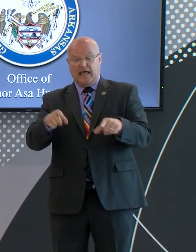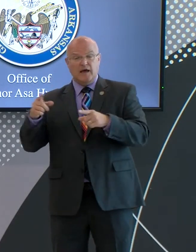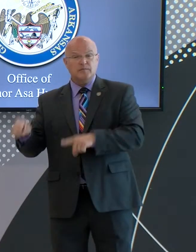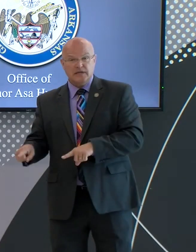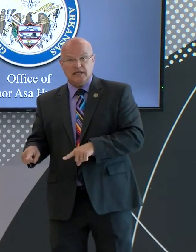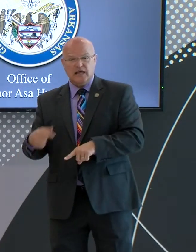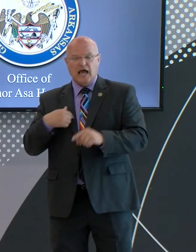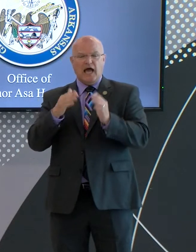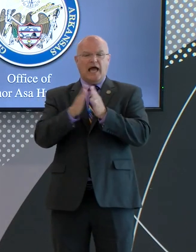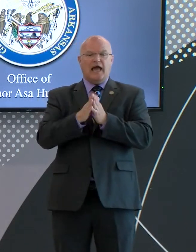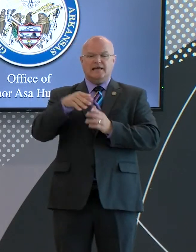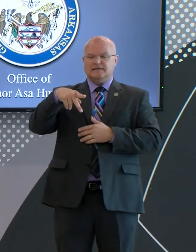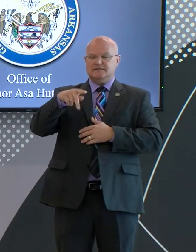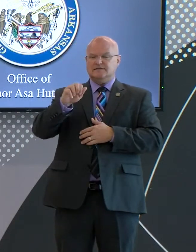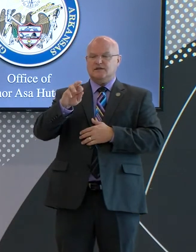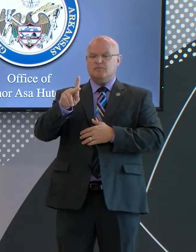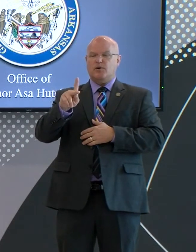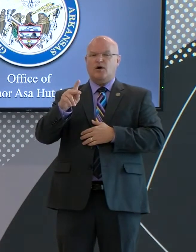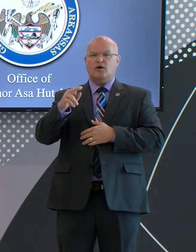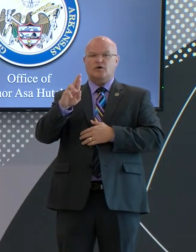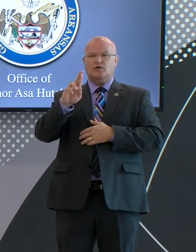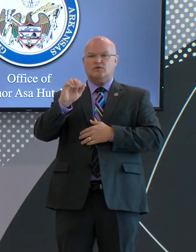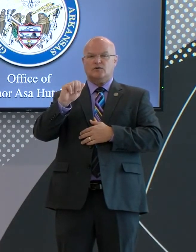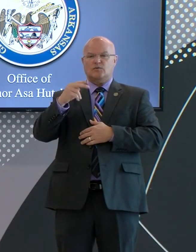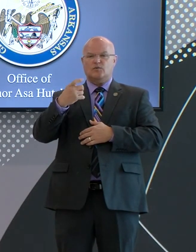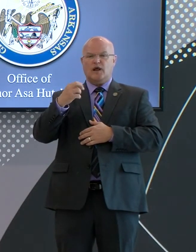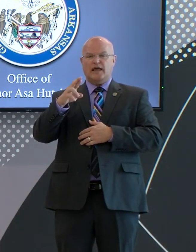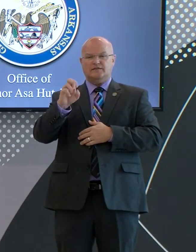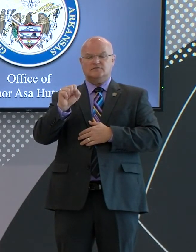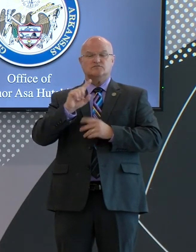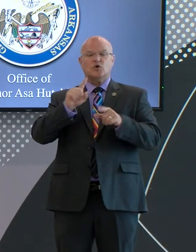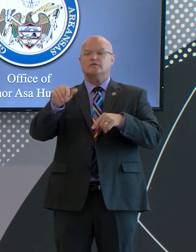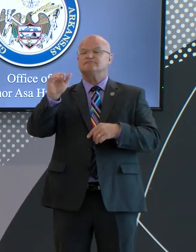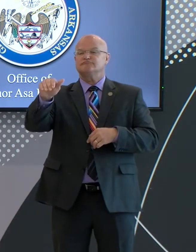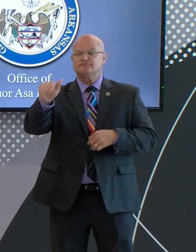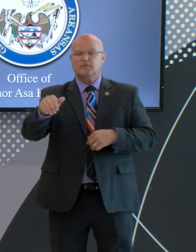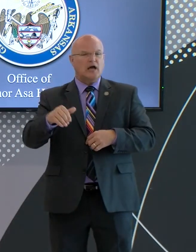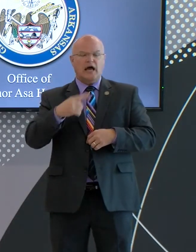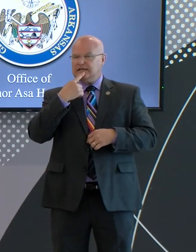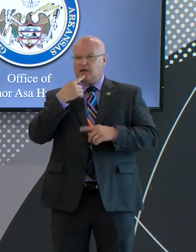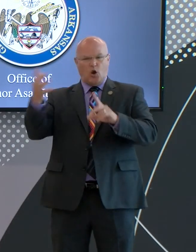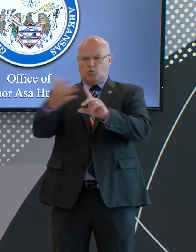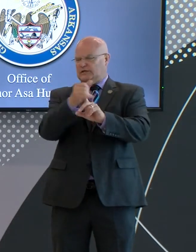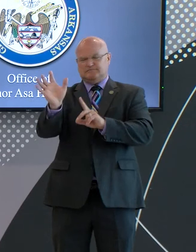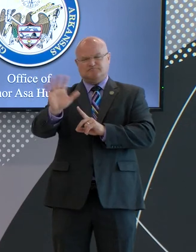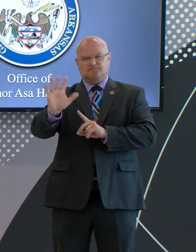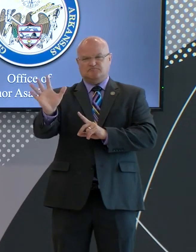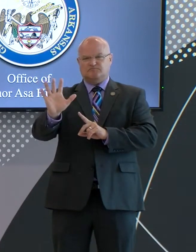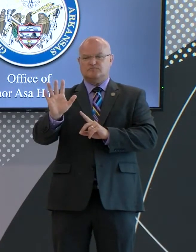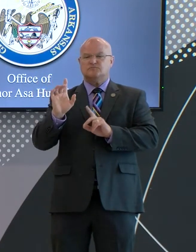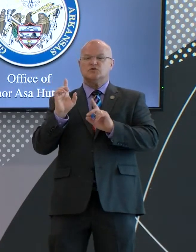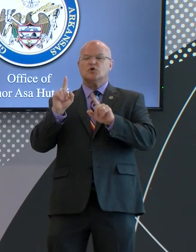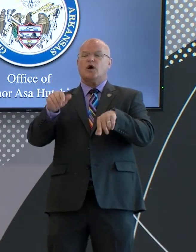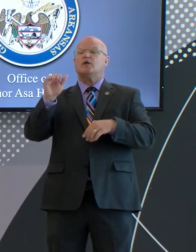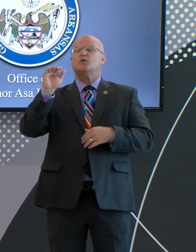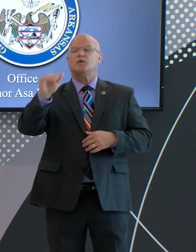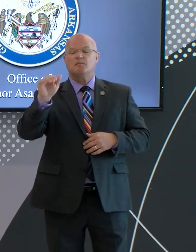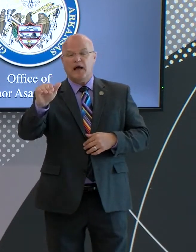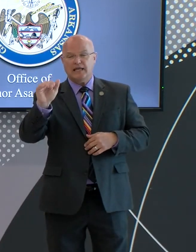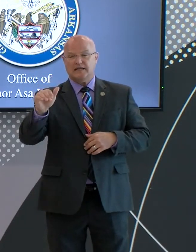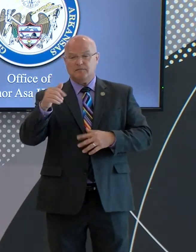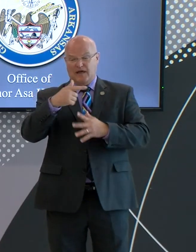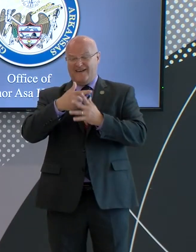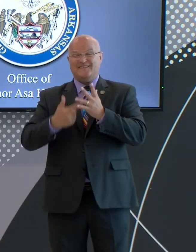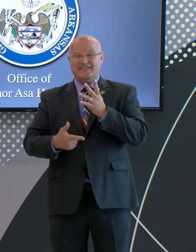happening, I asked our park rangers to go out there and remind them. I didn't ask them to go out and arrest them. I asked them to go out and remind them